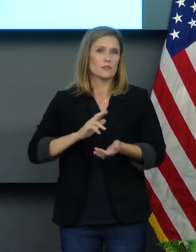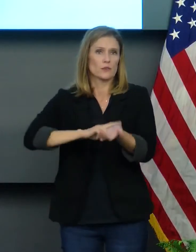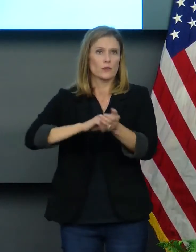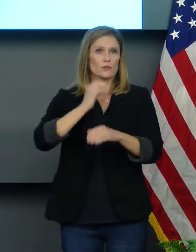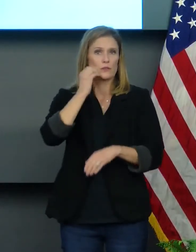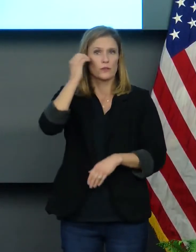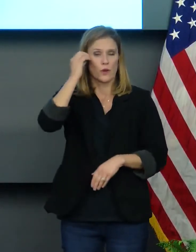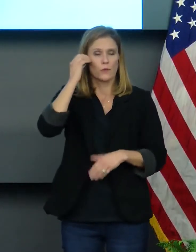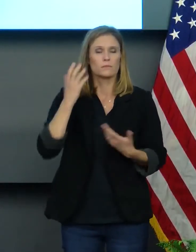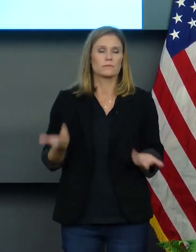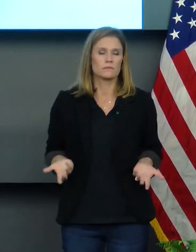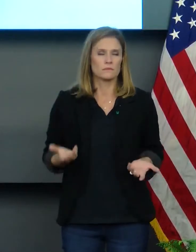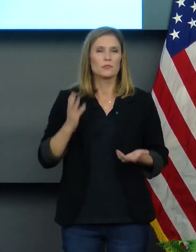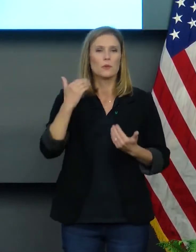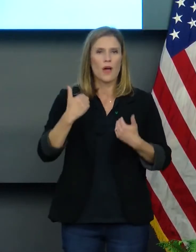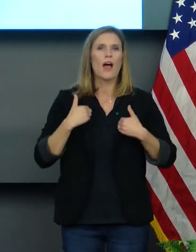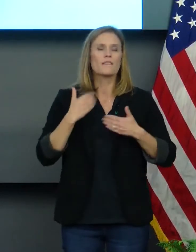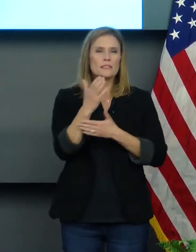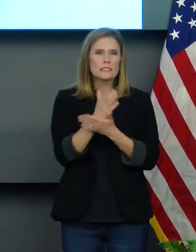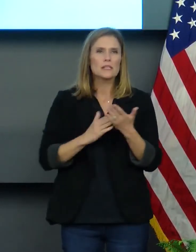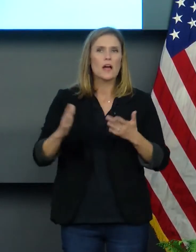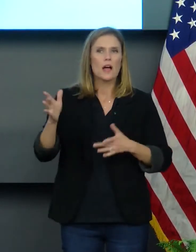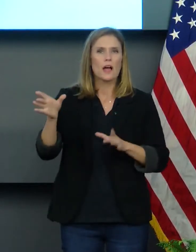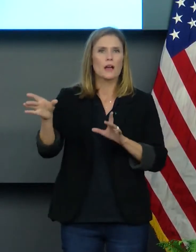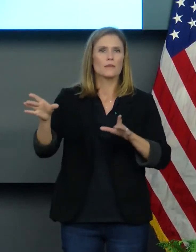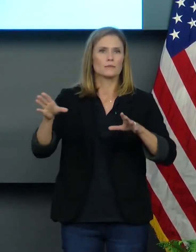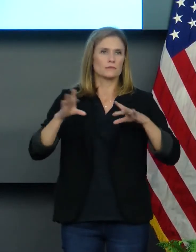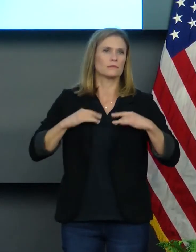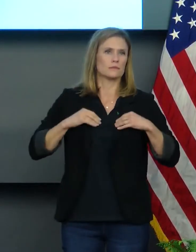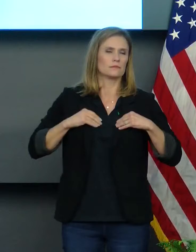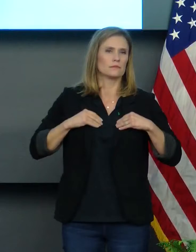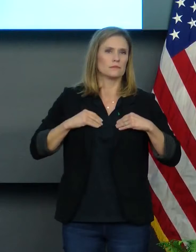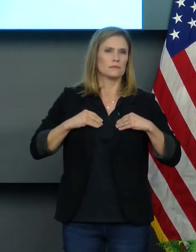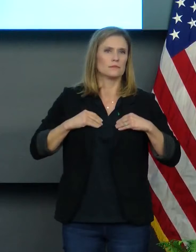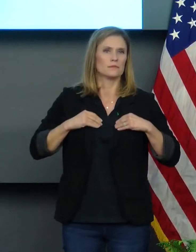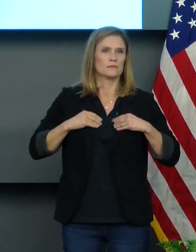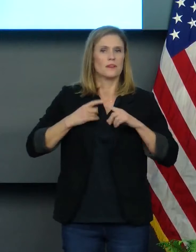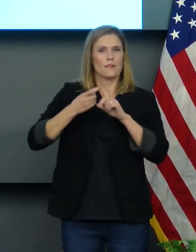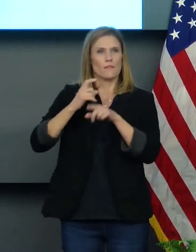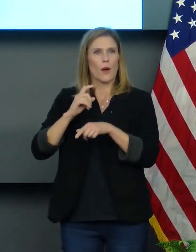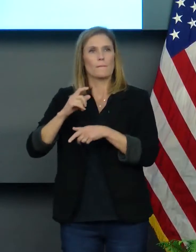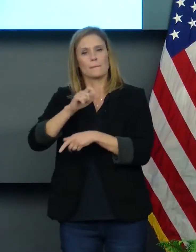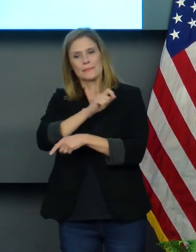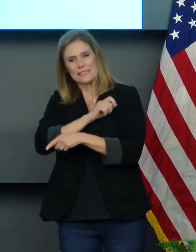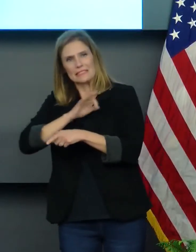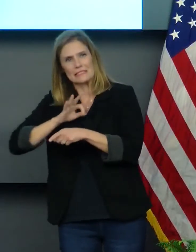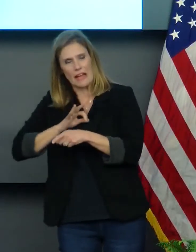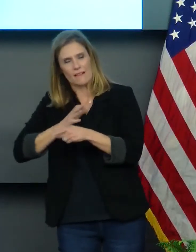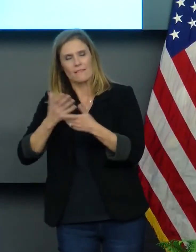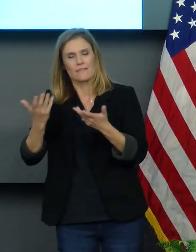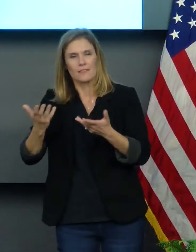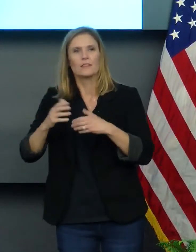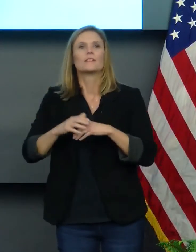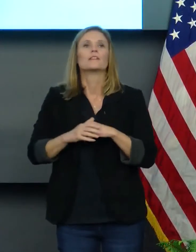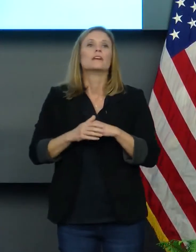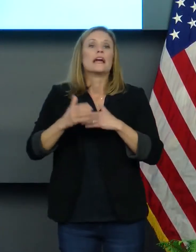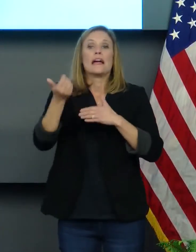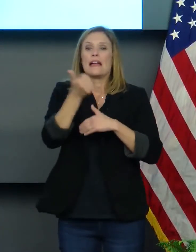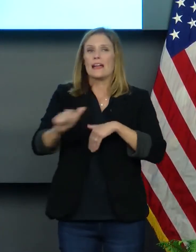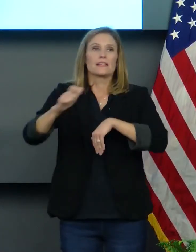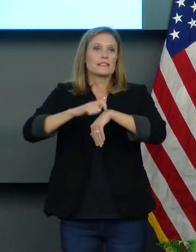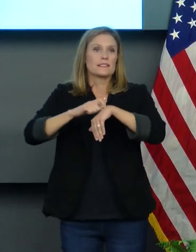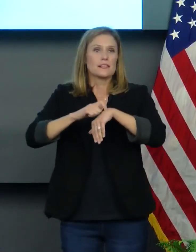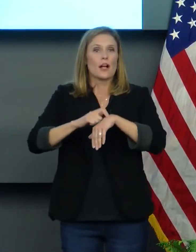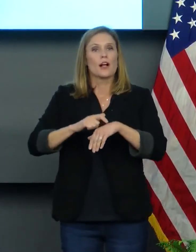You're going to have some transmission. Oftentimes it comes from nursing home staff, And whenever time COVID is introduced in a